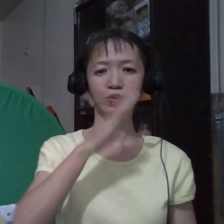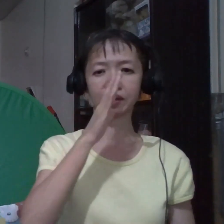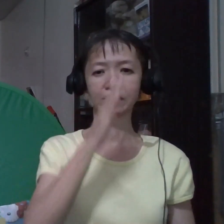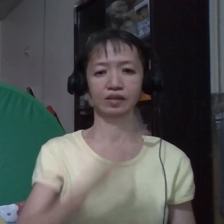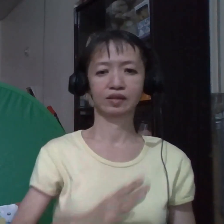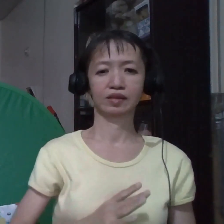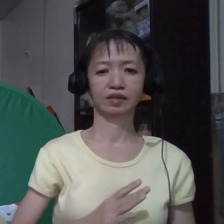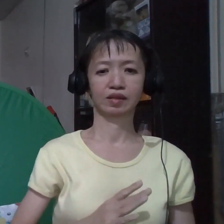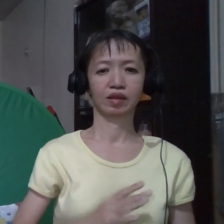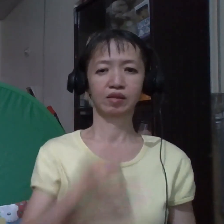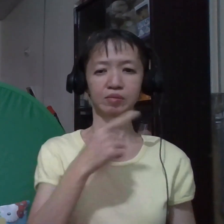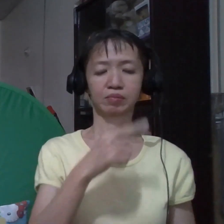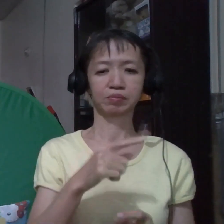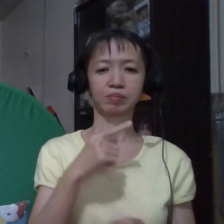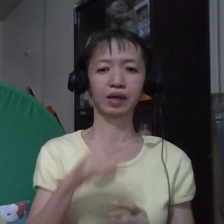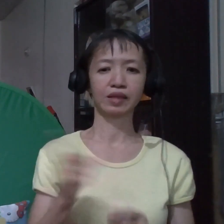woman, but